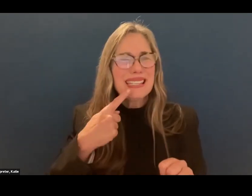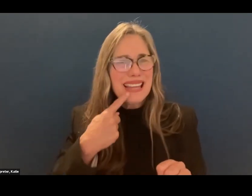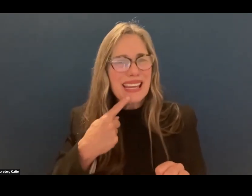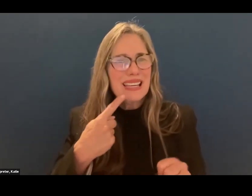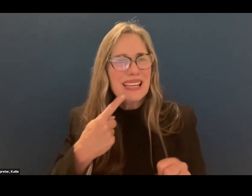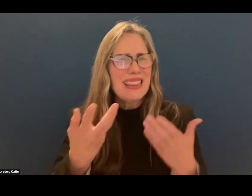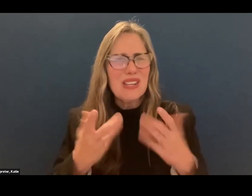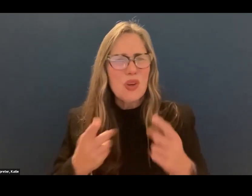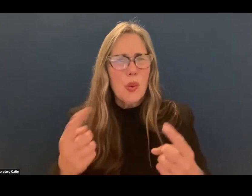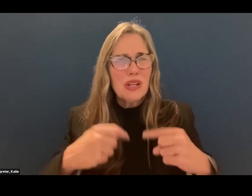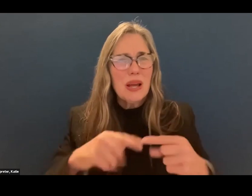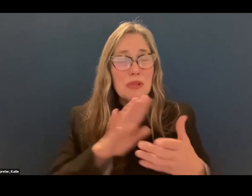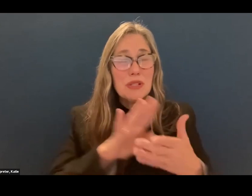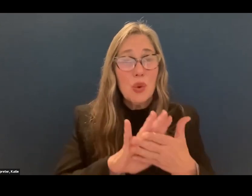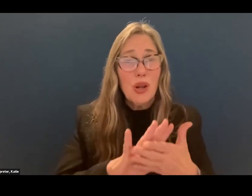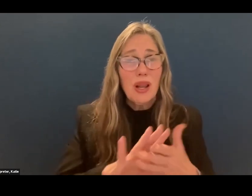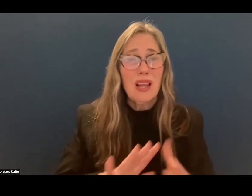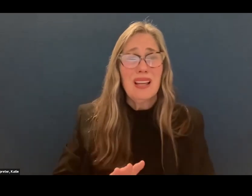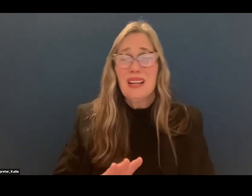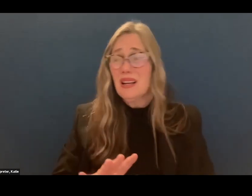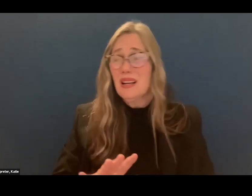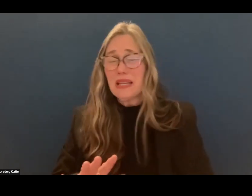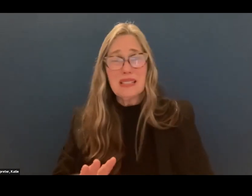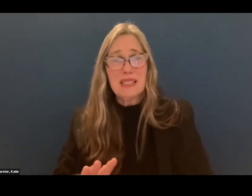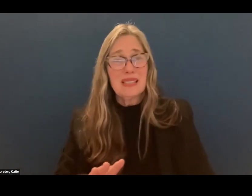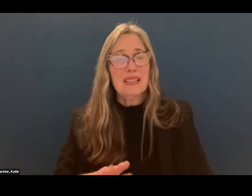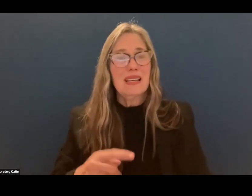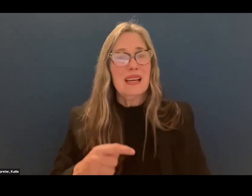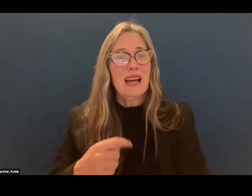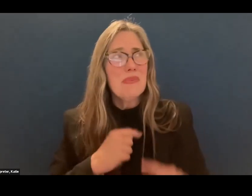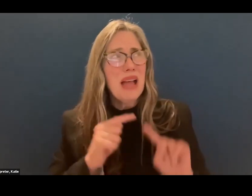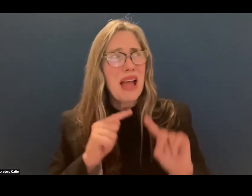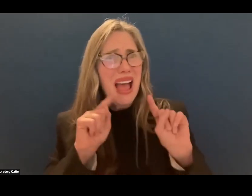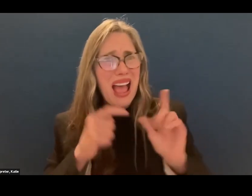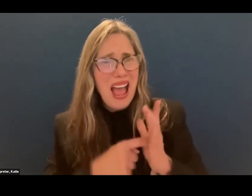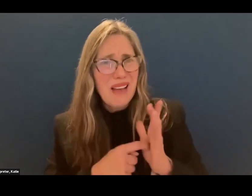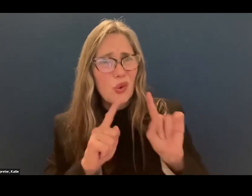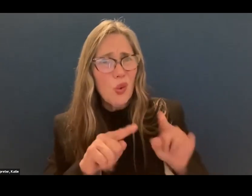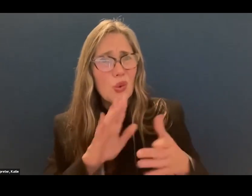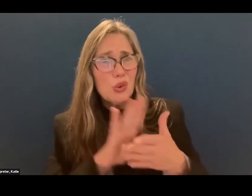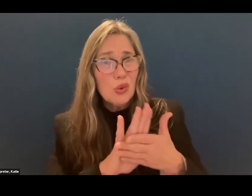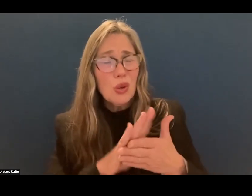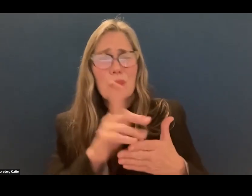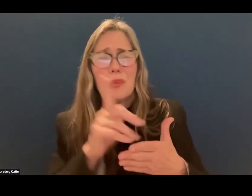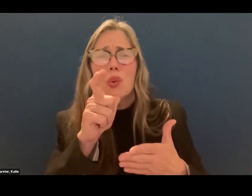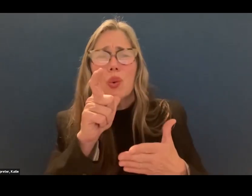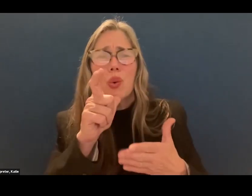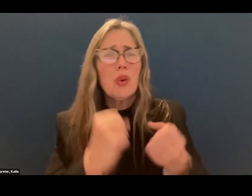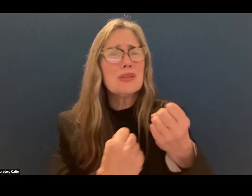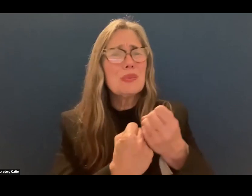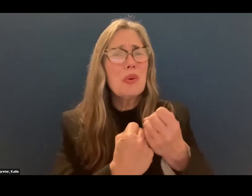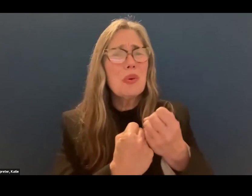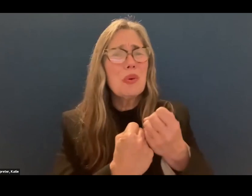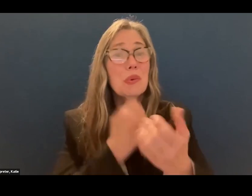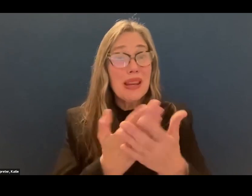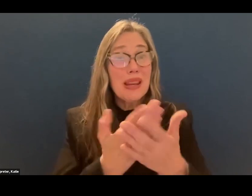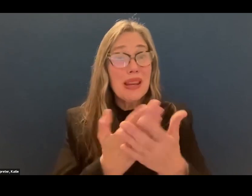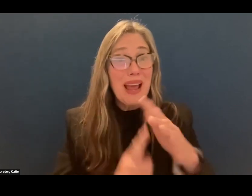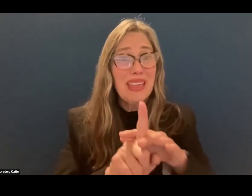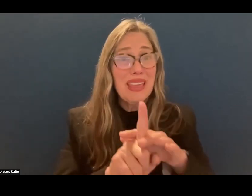it's like I got to get up and go to school, but yeah, something's gonna be there for me when I get there. Yeah. Because as we